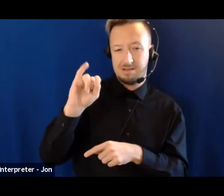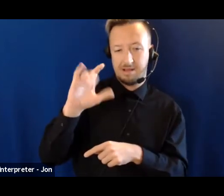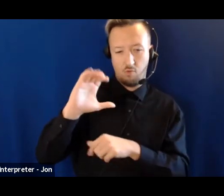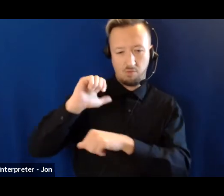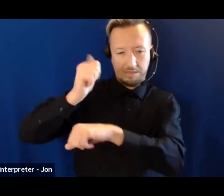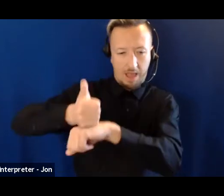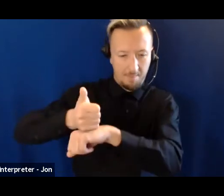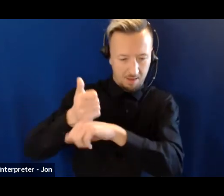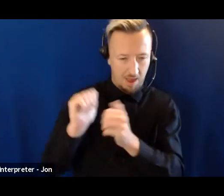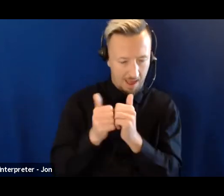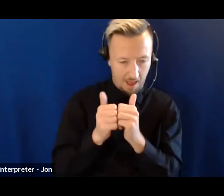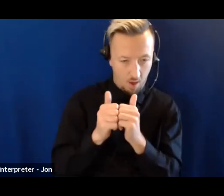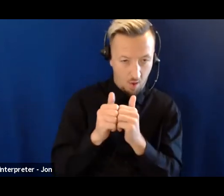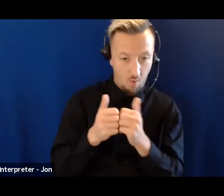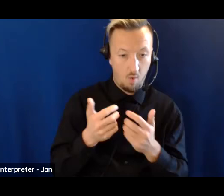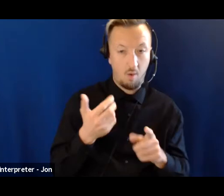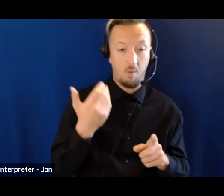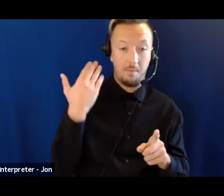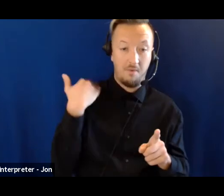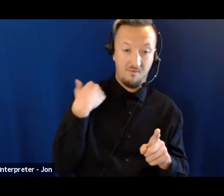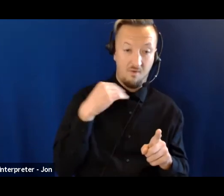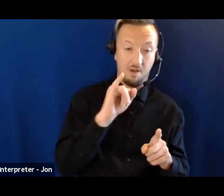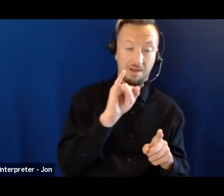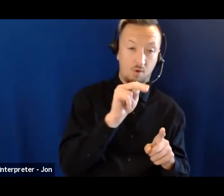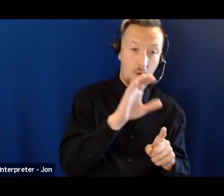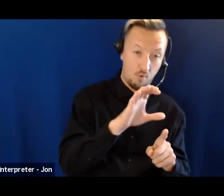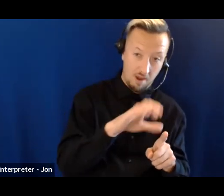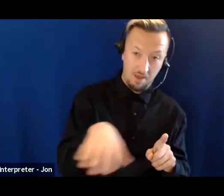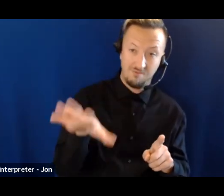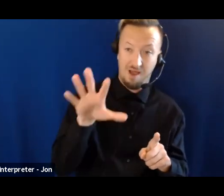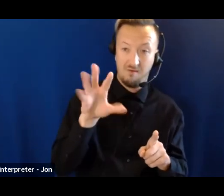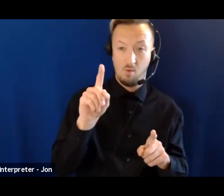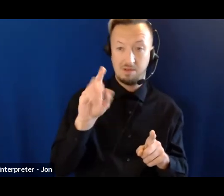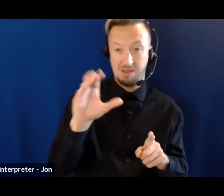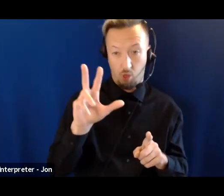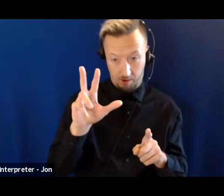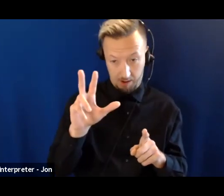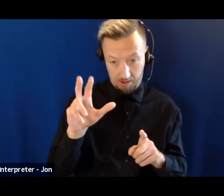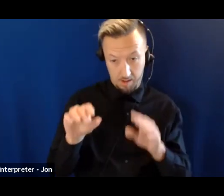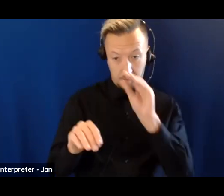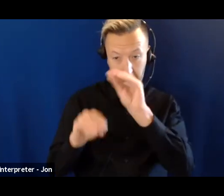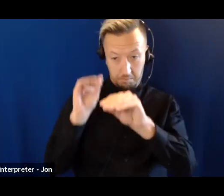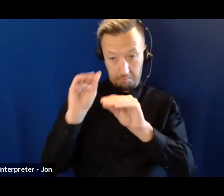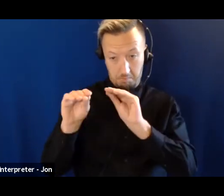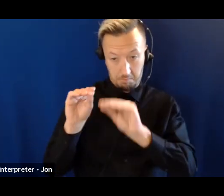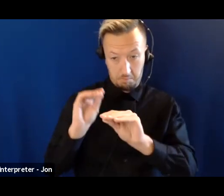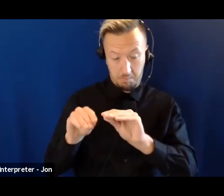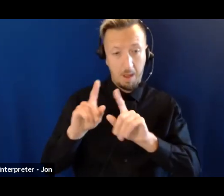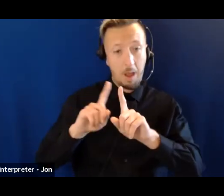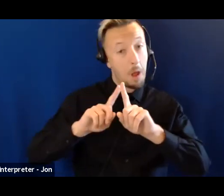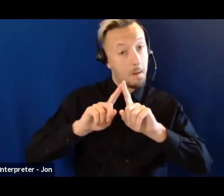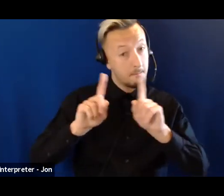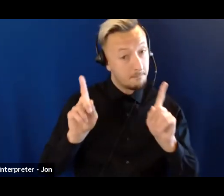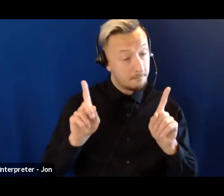well, we were incorporated, we're a 501c3, and I put that information, but